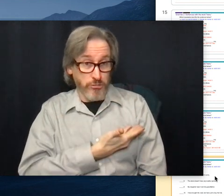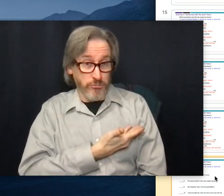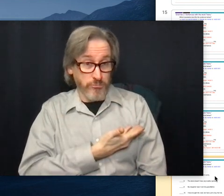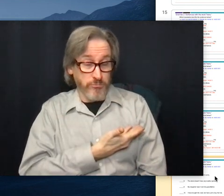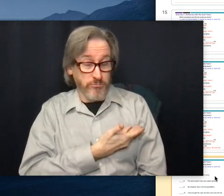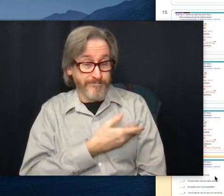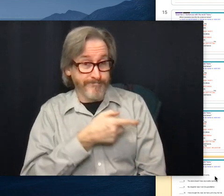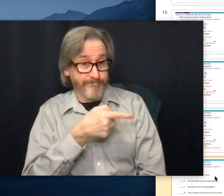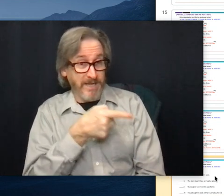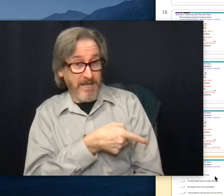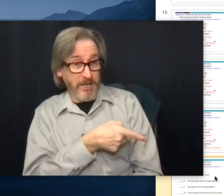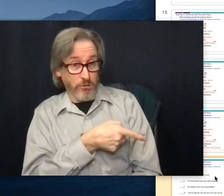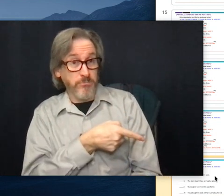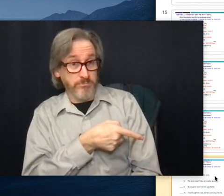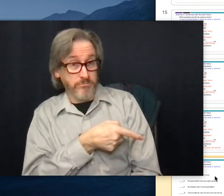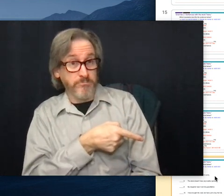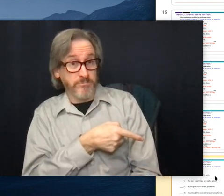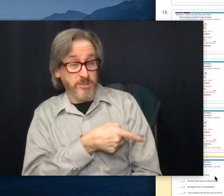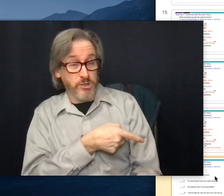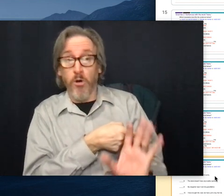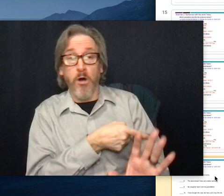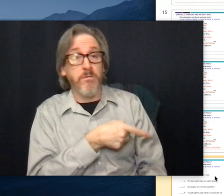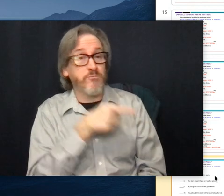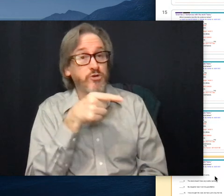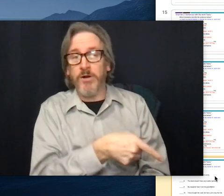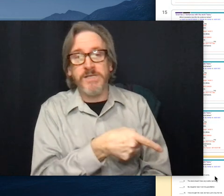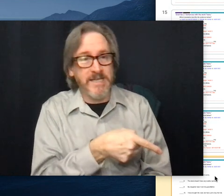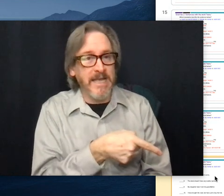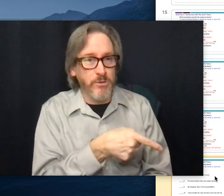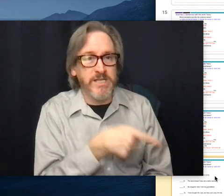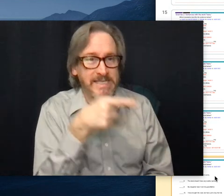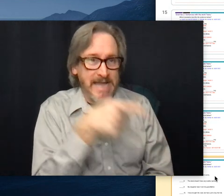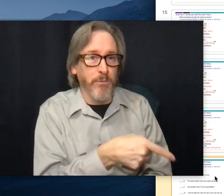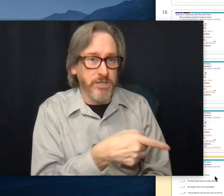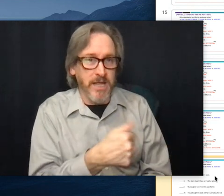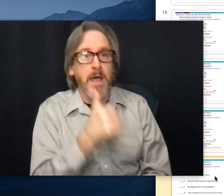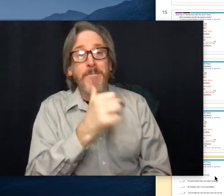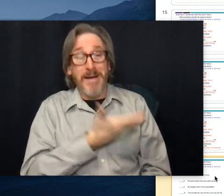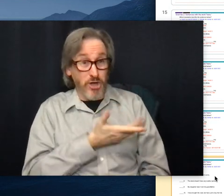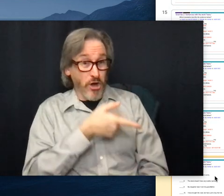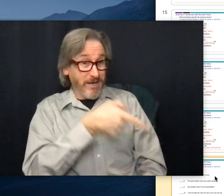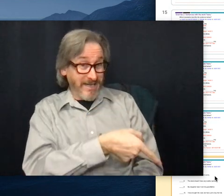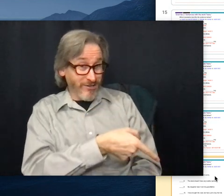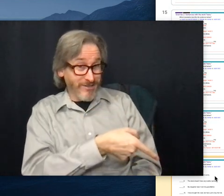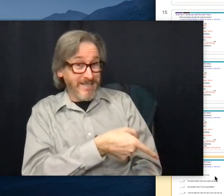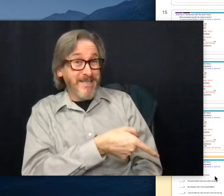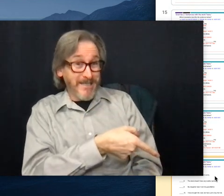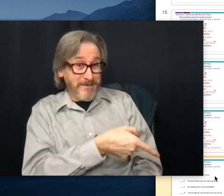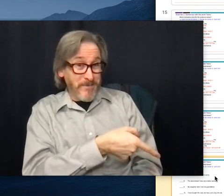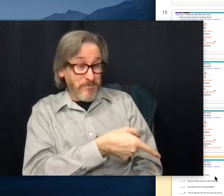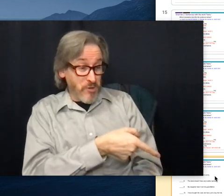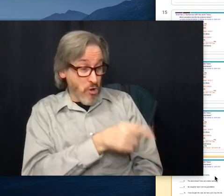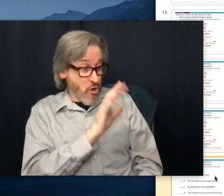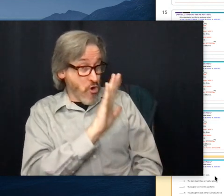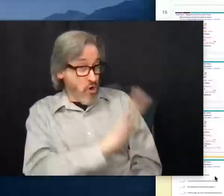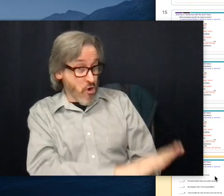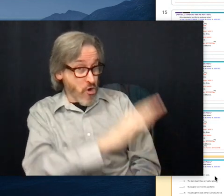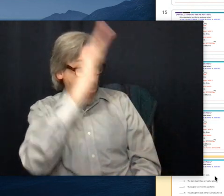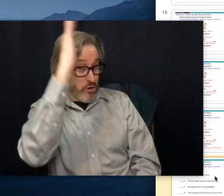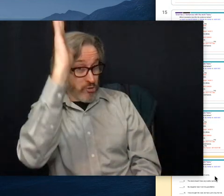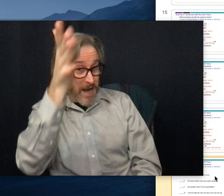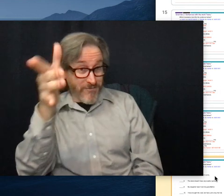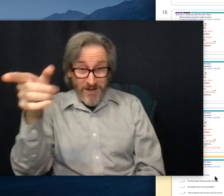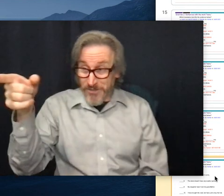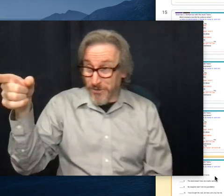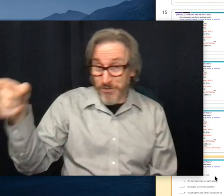daughter here. So, try to get used to establish that. My daughter here,